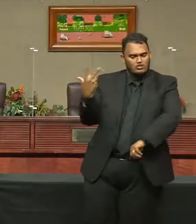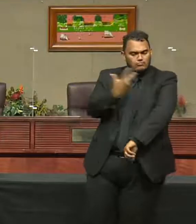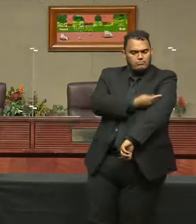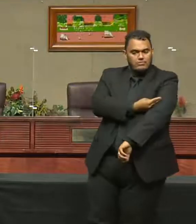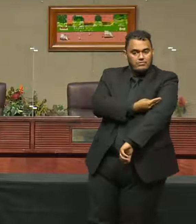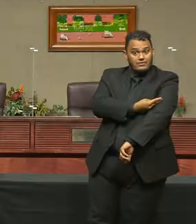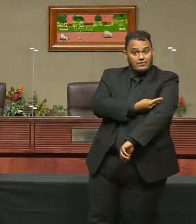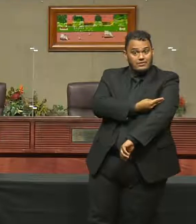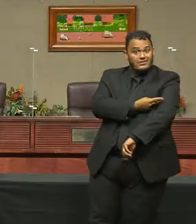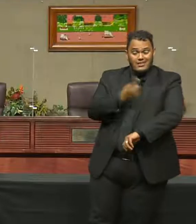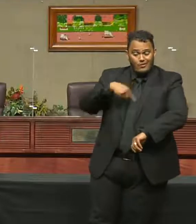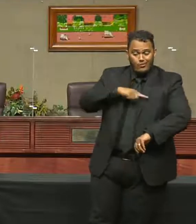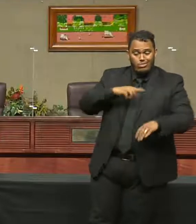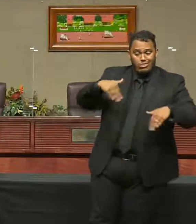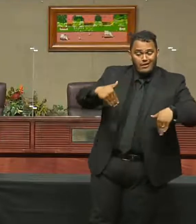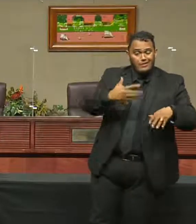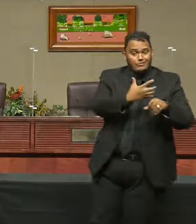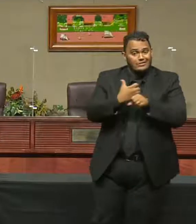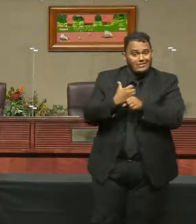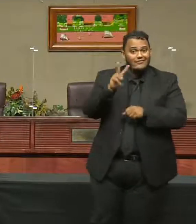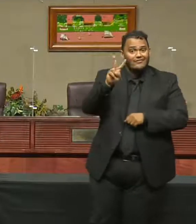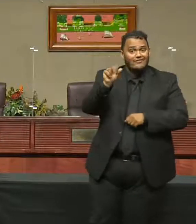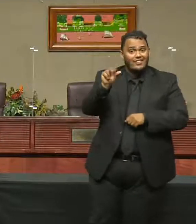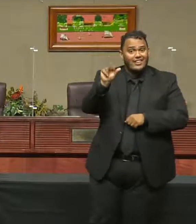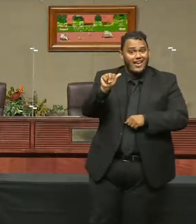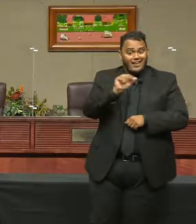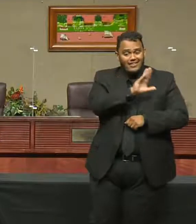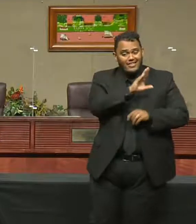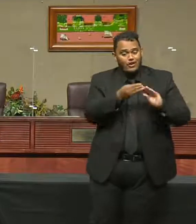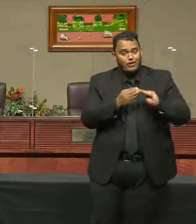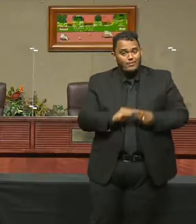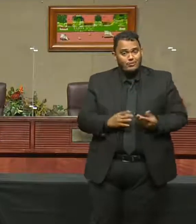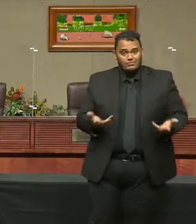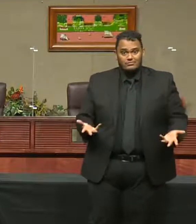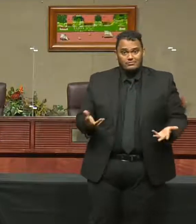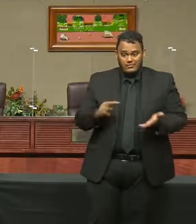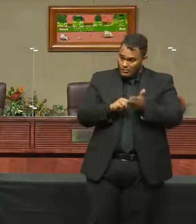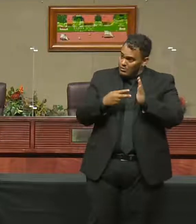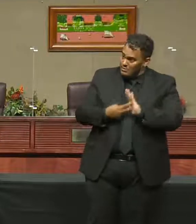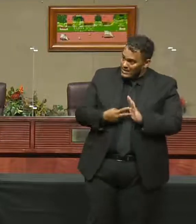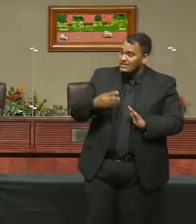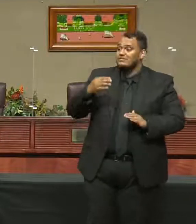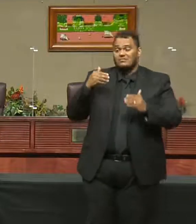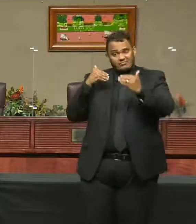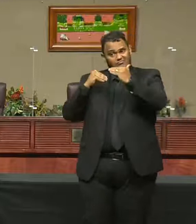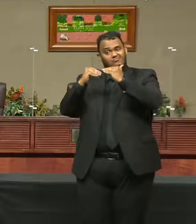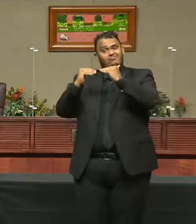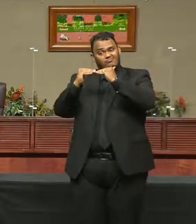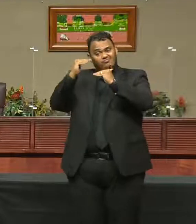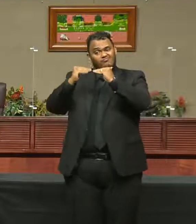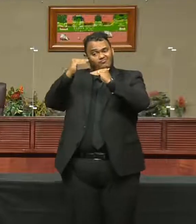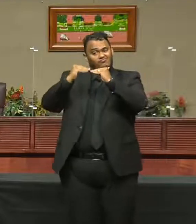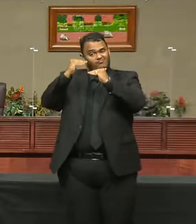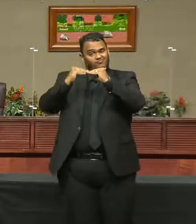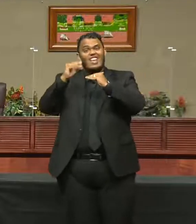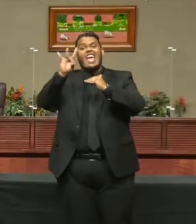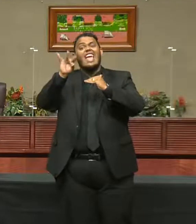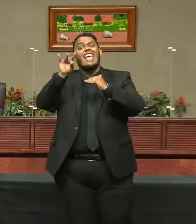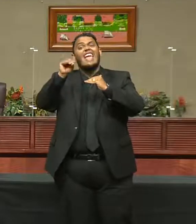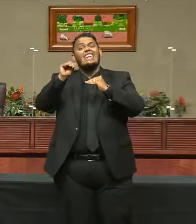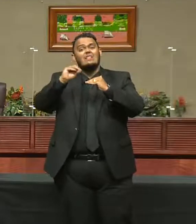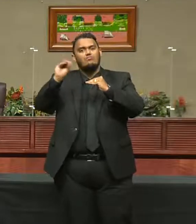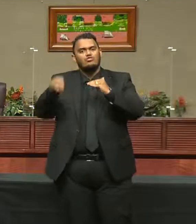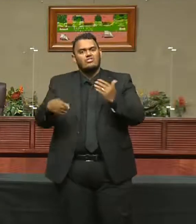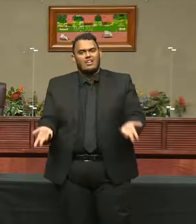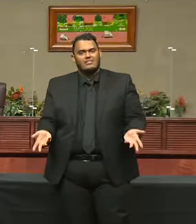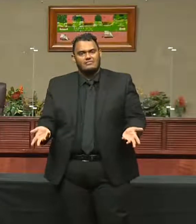VA. So we could be close to 80% in 75 years and older in our county. And that's what we have seen,